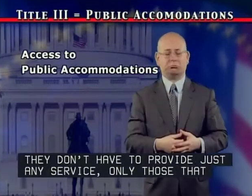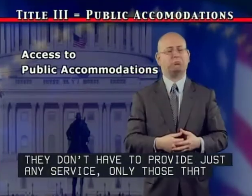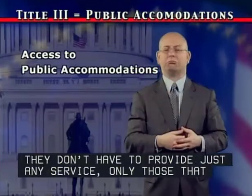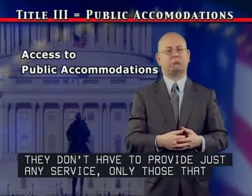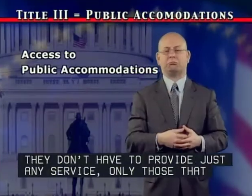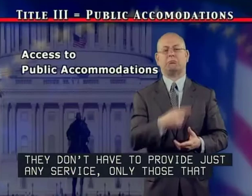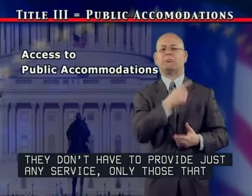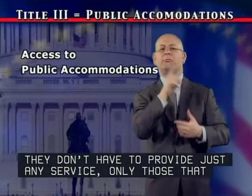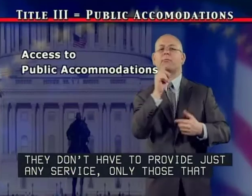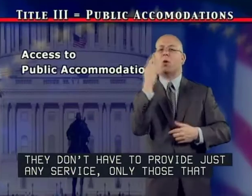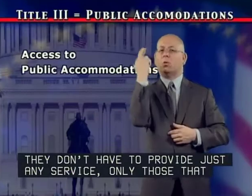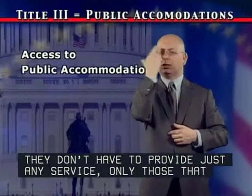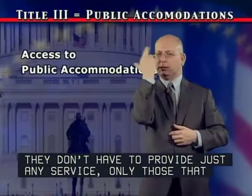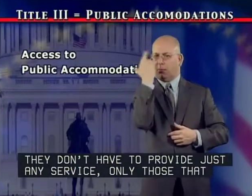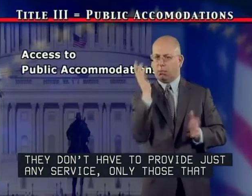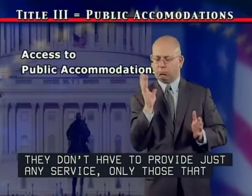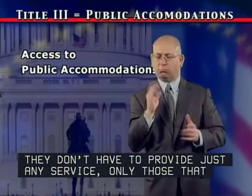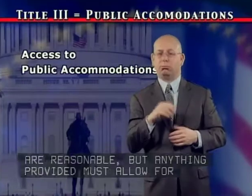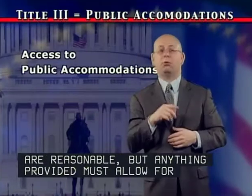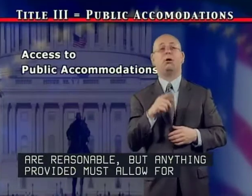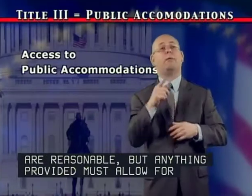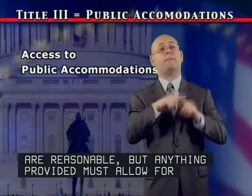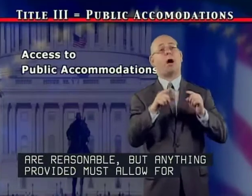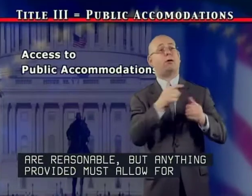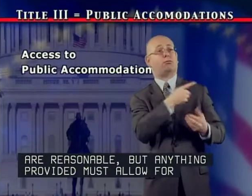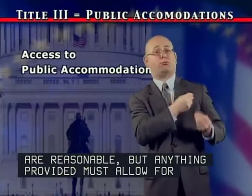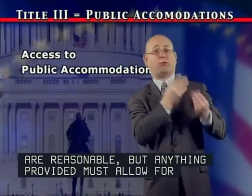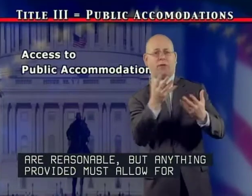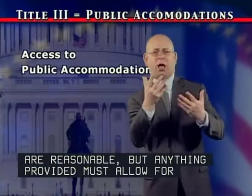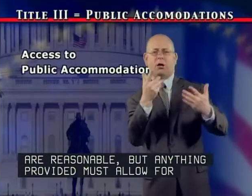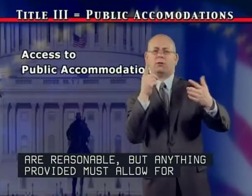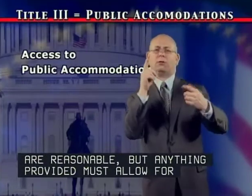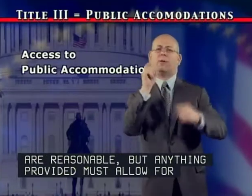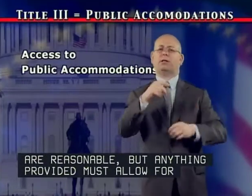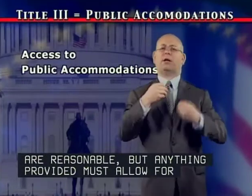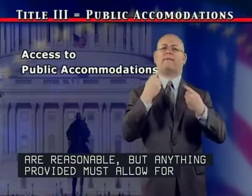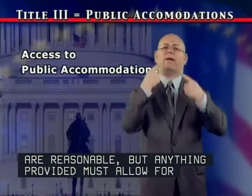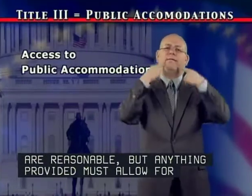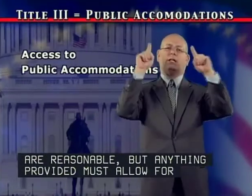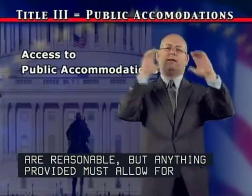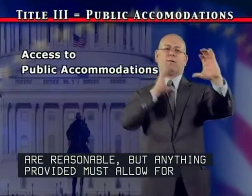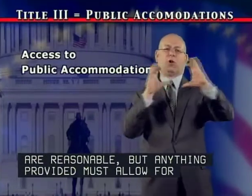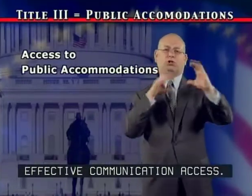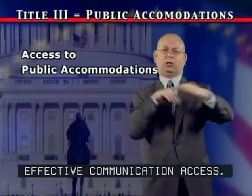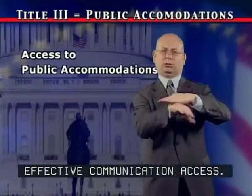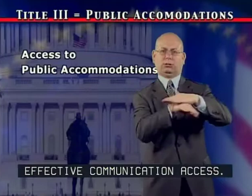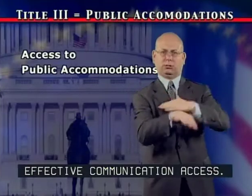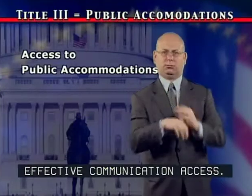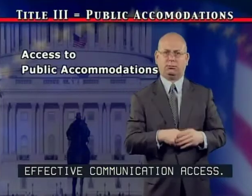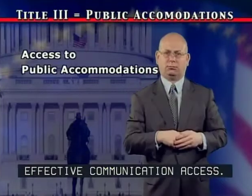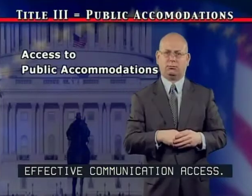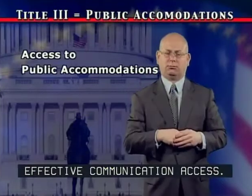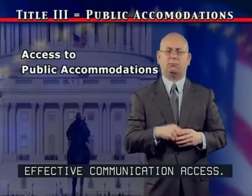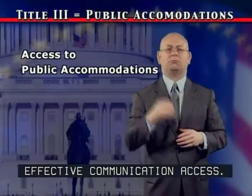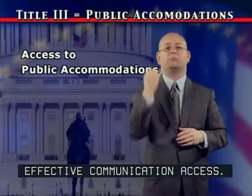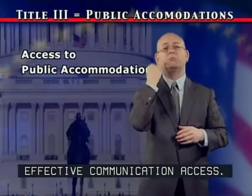just any service, only those that are reasonable, but anything provided must allow for effective communication